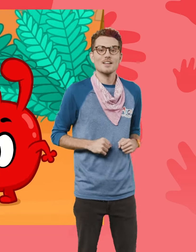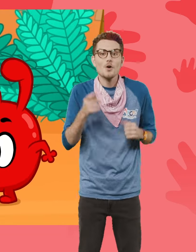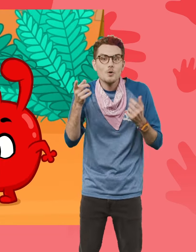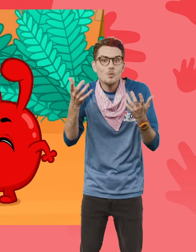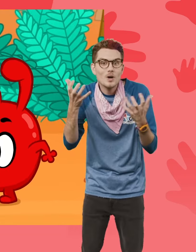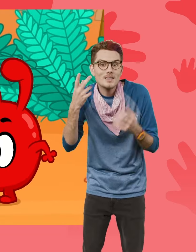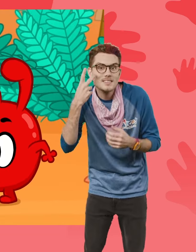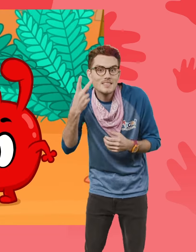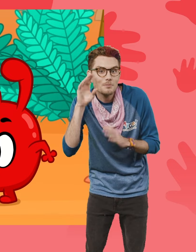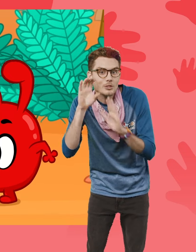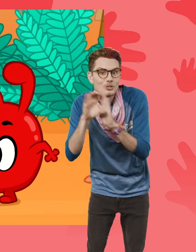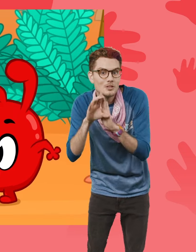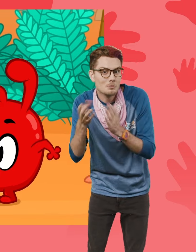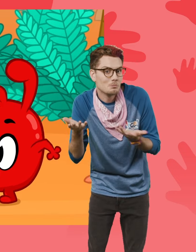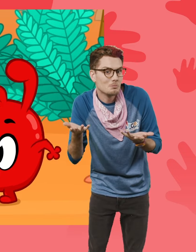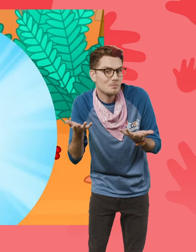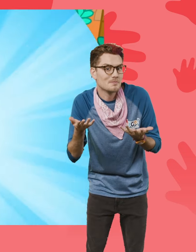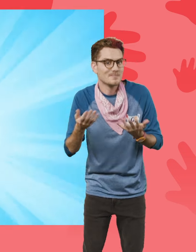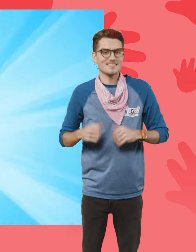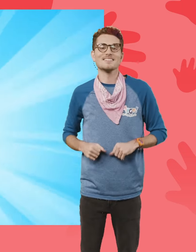Do you want to see them?